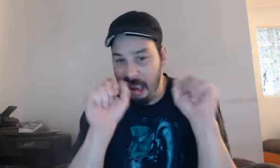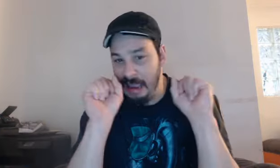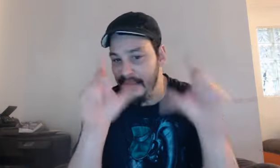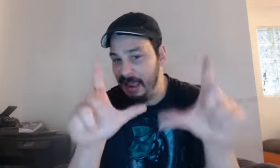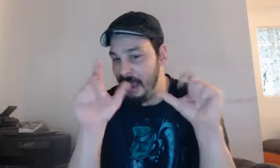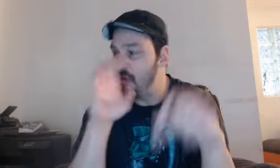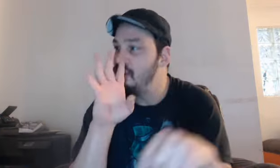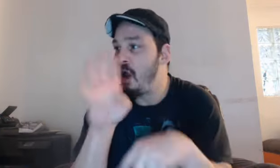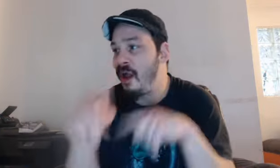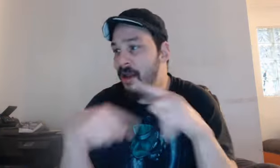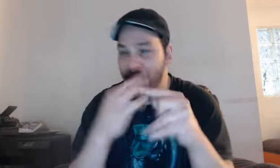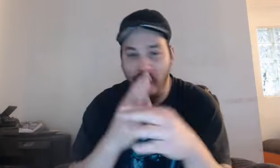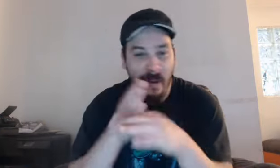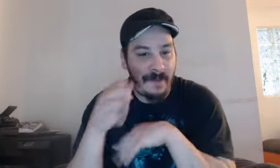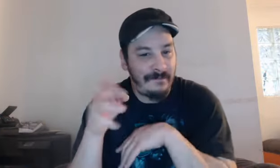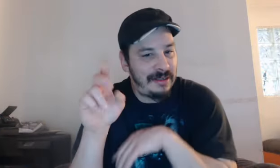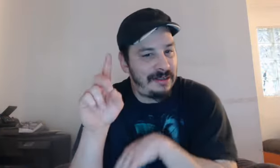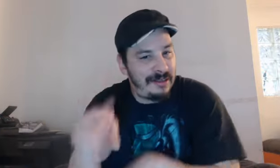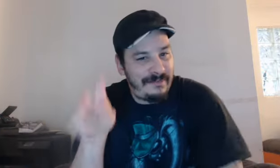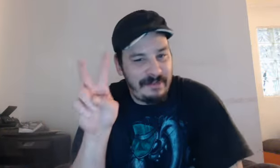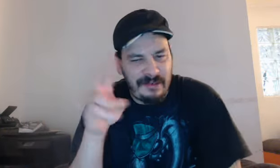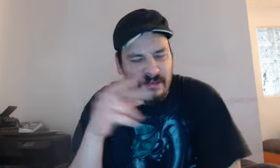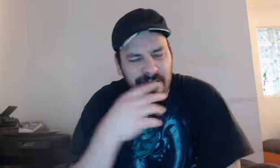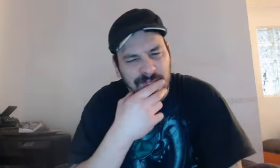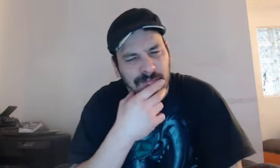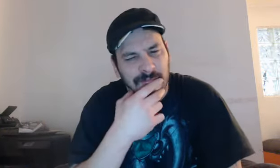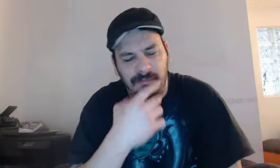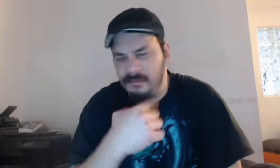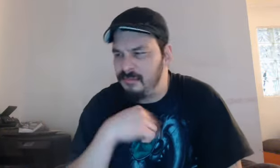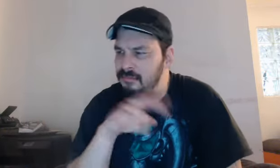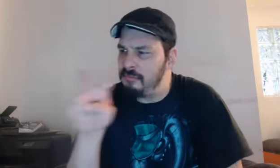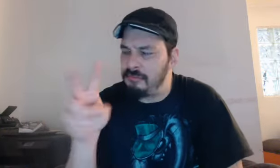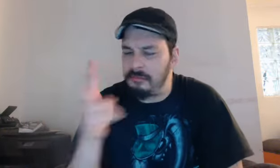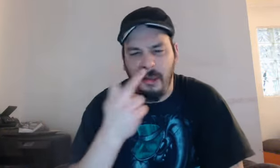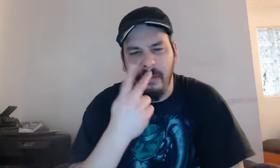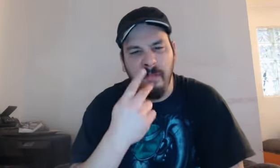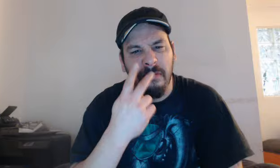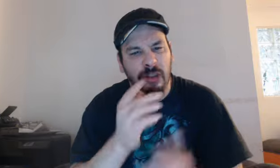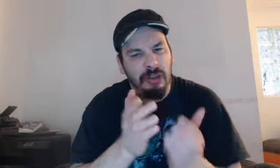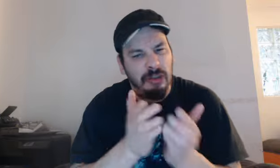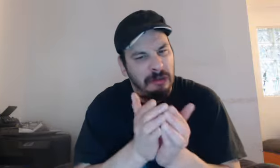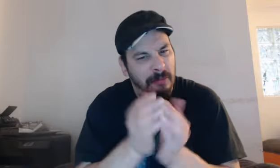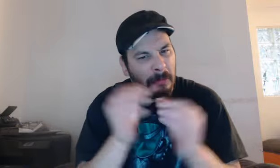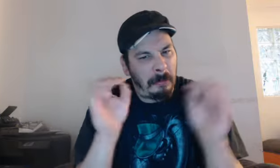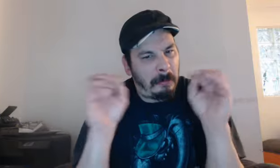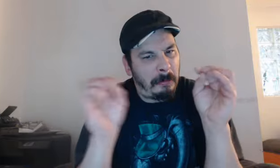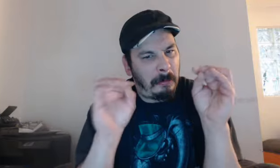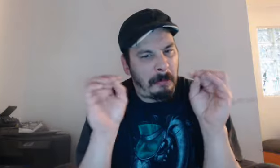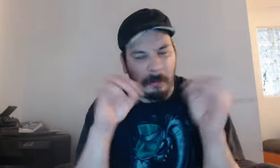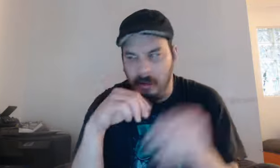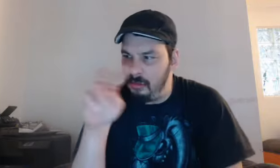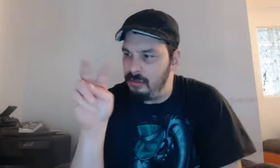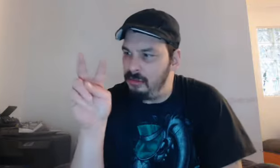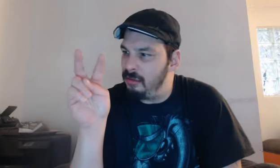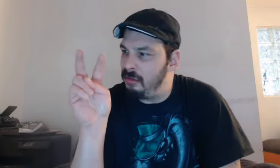about things that never happen. We can prevent the value of our charge and not operating on her. But